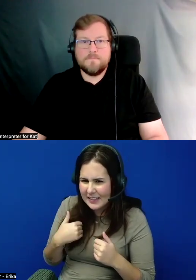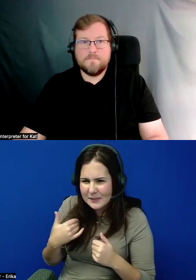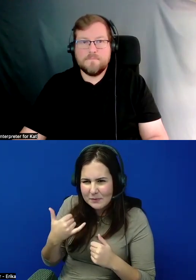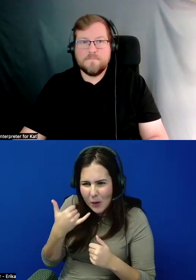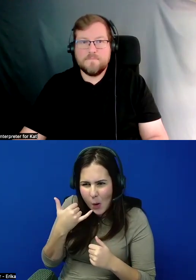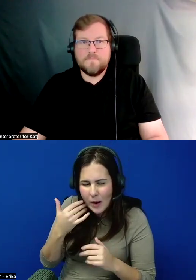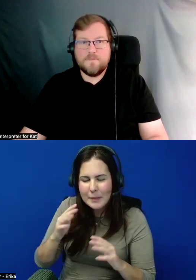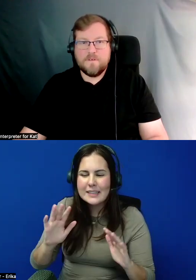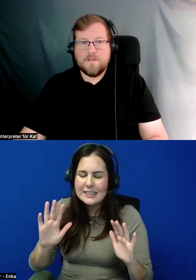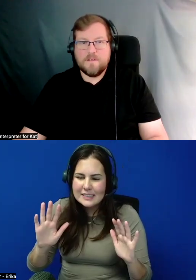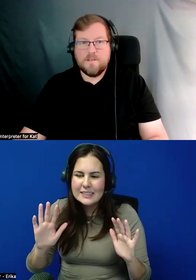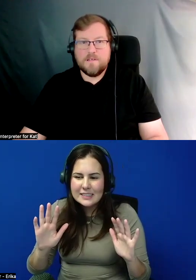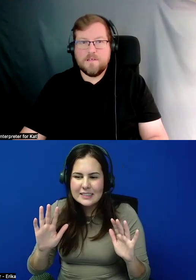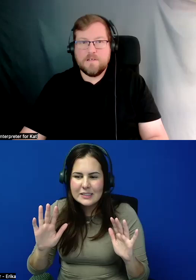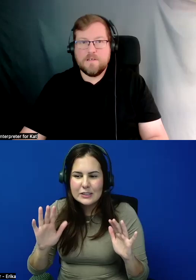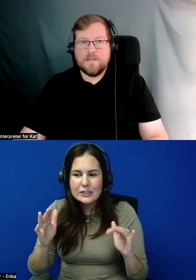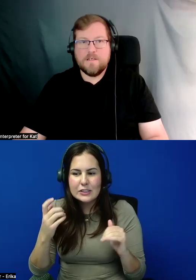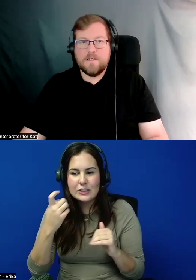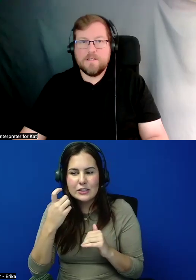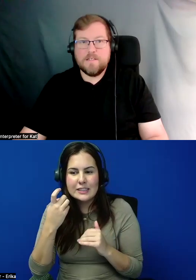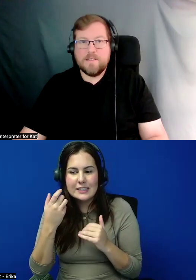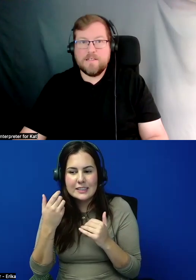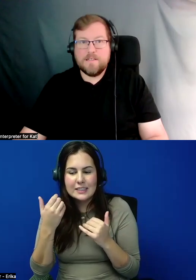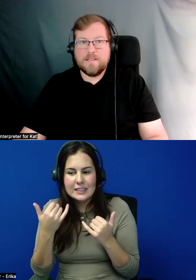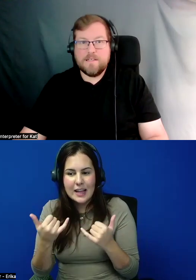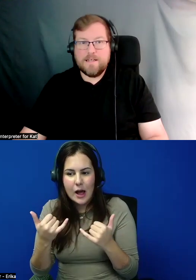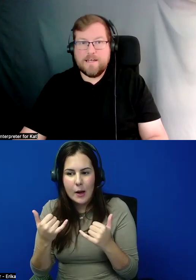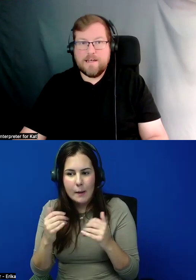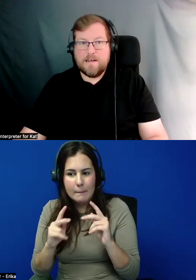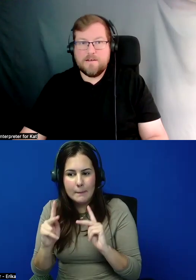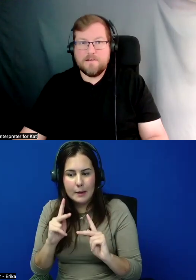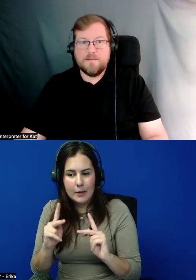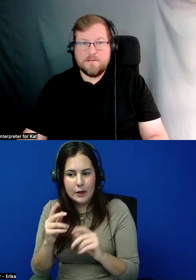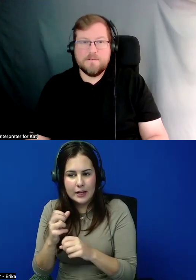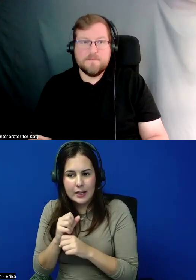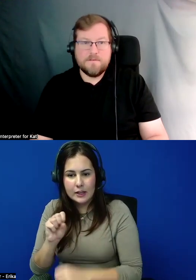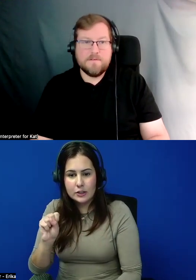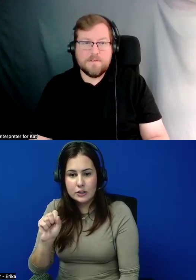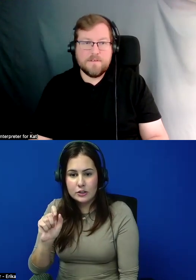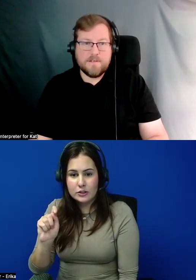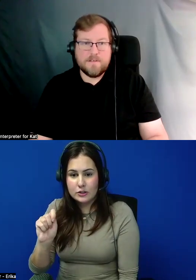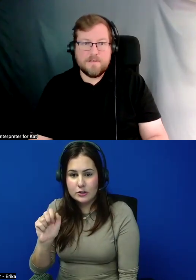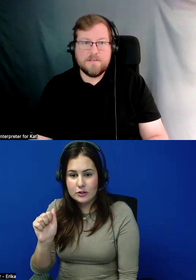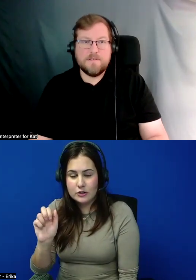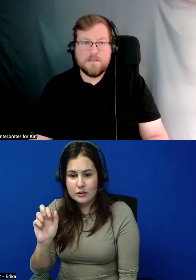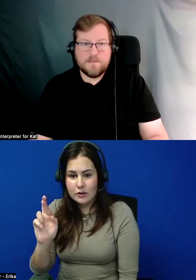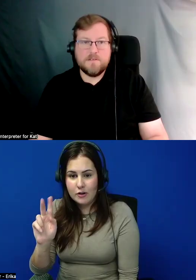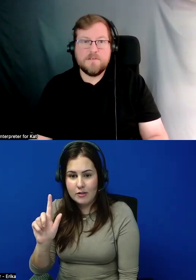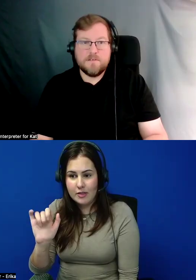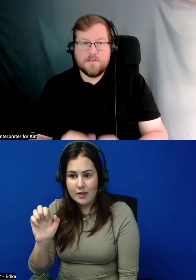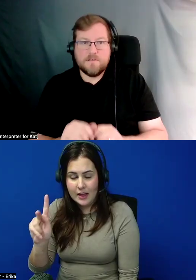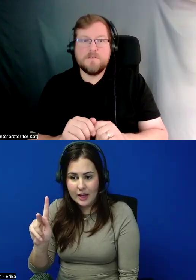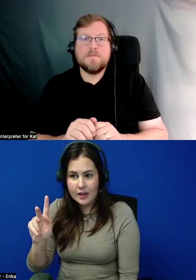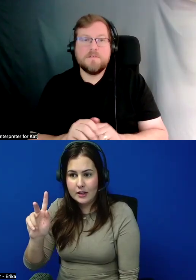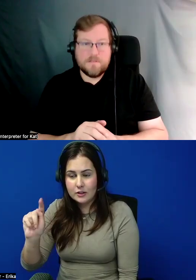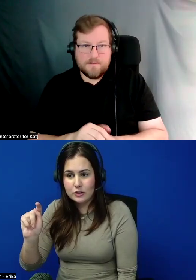just now, like people are starting to get Starlink terminals way out there, but there's plenty of places with